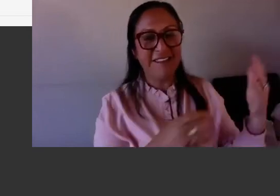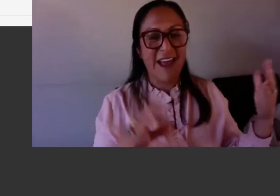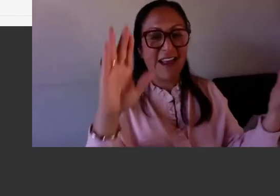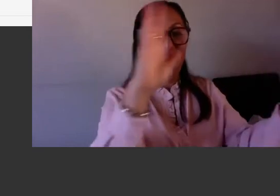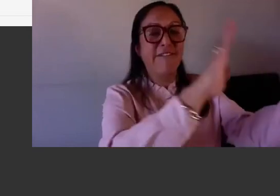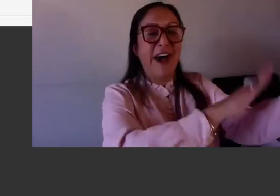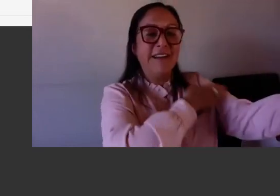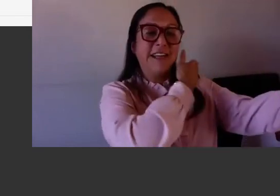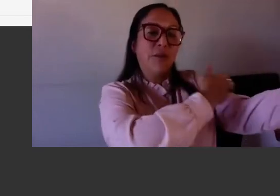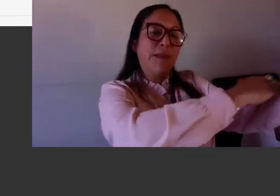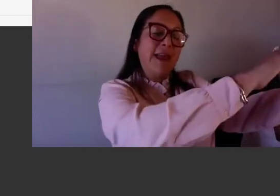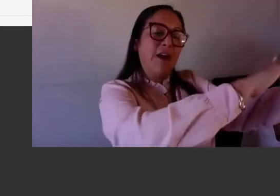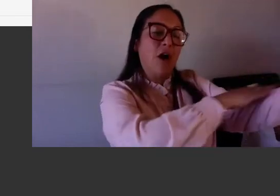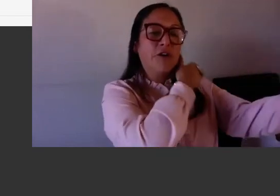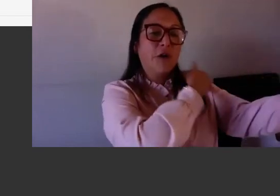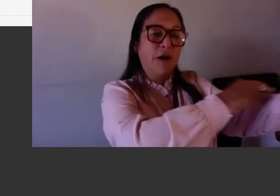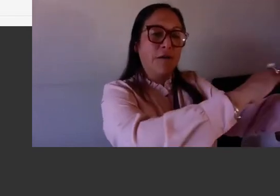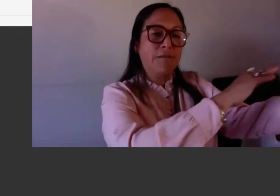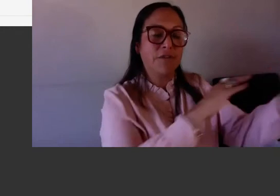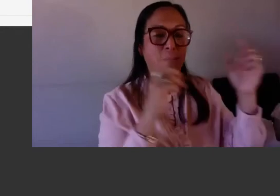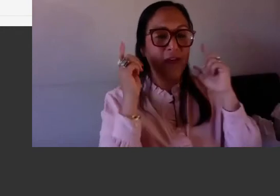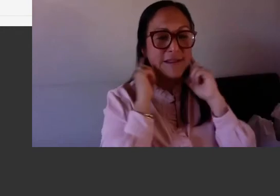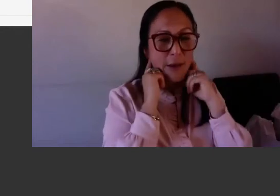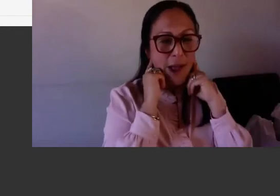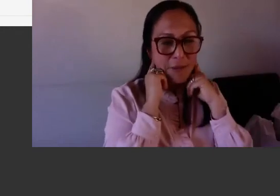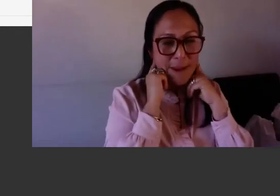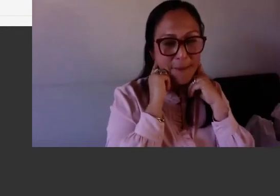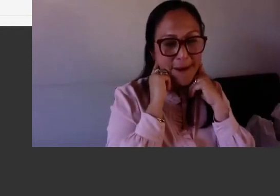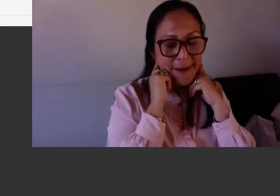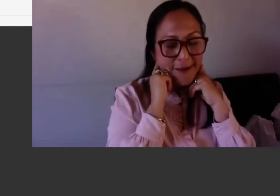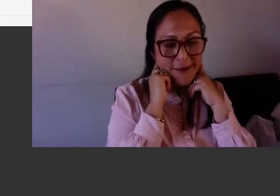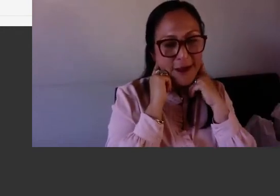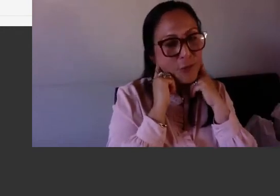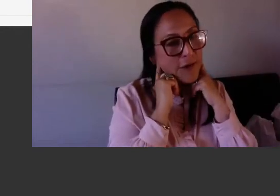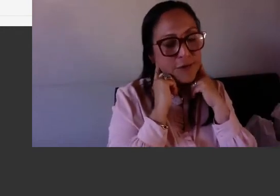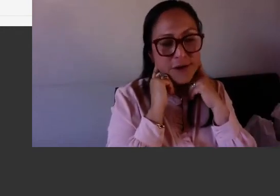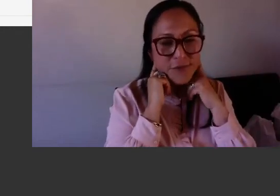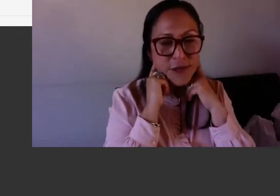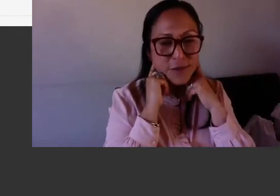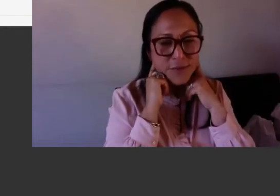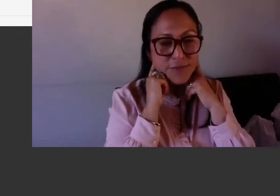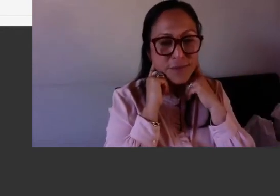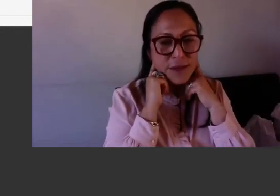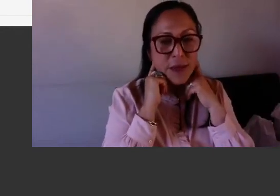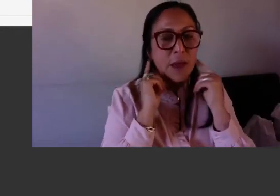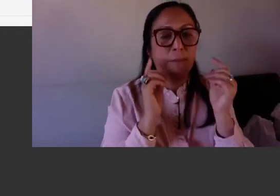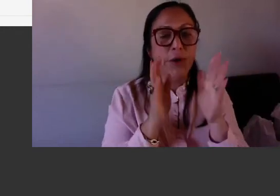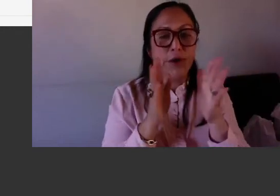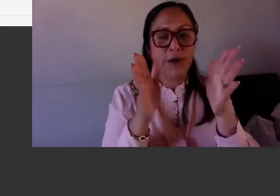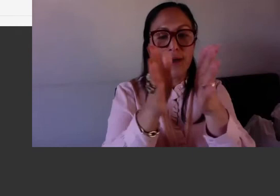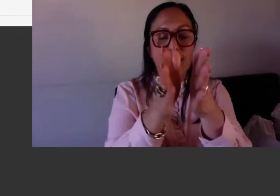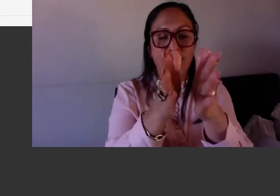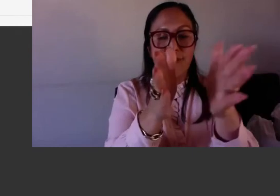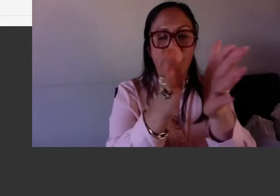is like a violin you're playing on your arm. So that's how I remember it. Whatever works for you.